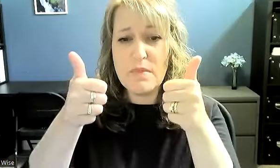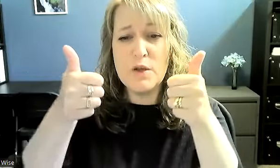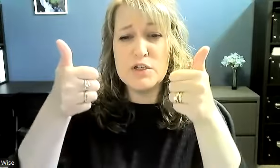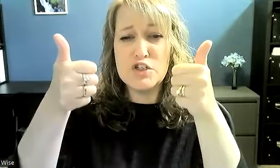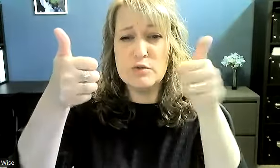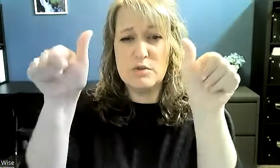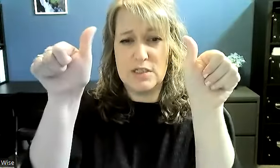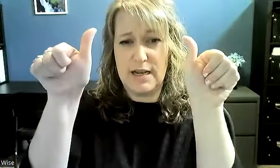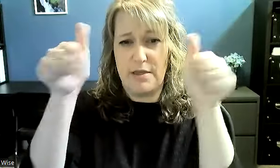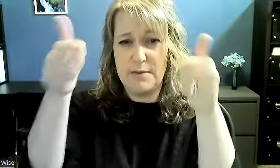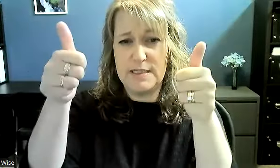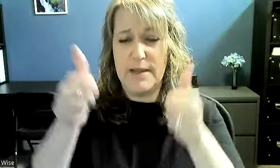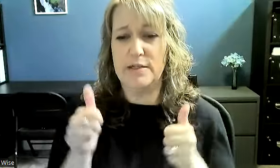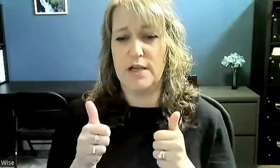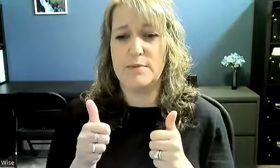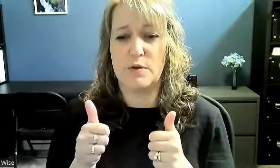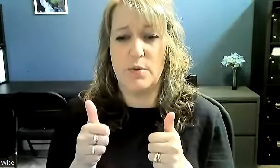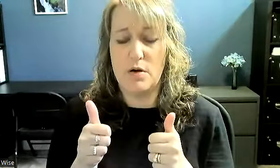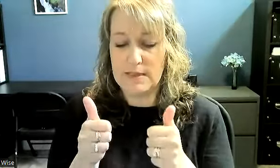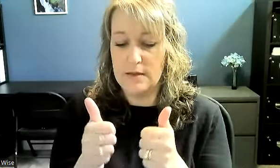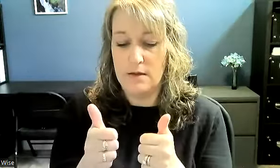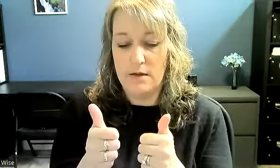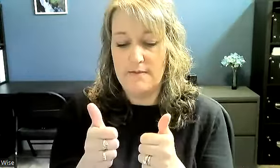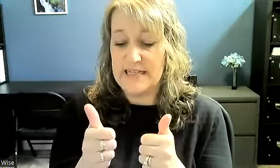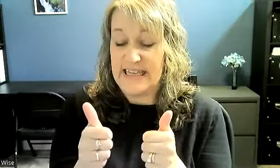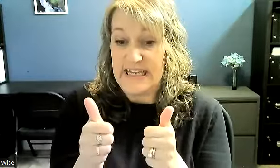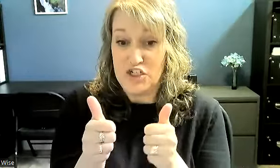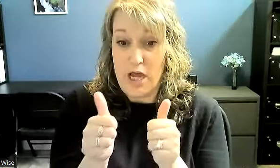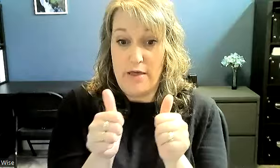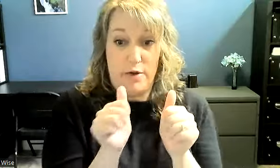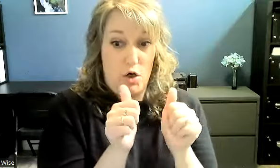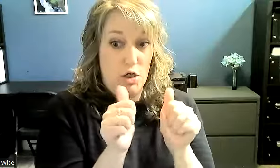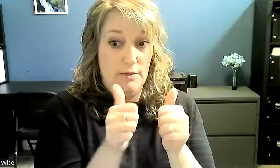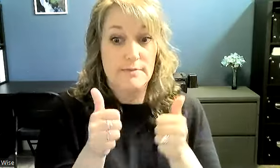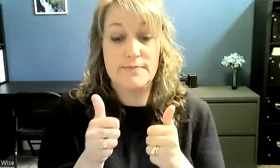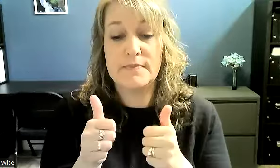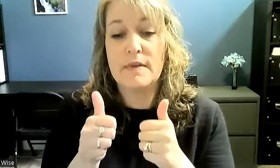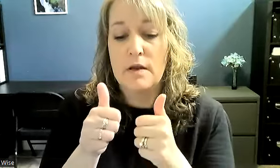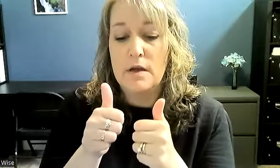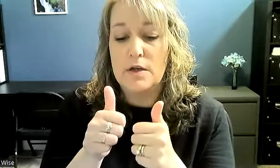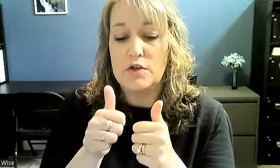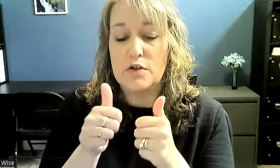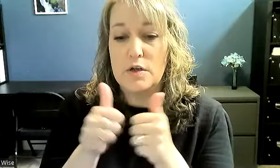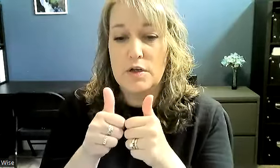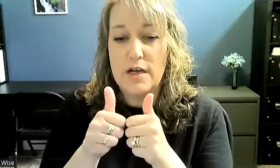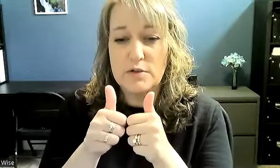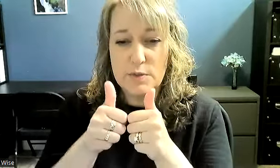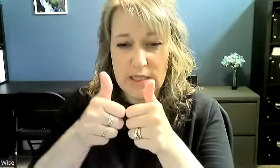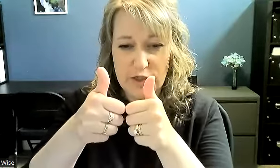You want to just kind of thumbs up hand shapes with your palms facing each other. Your knuckles will touch, your